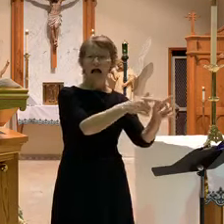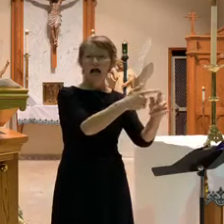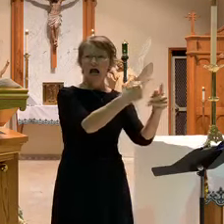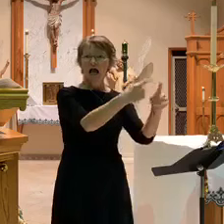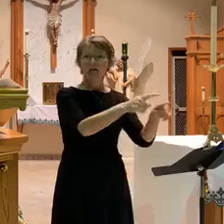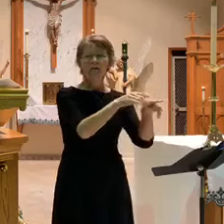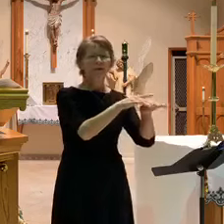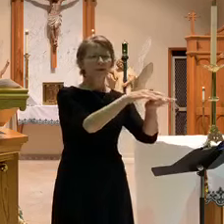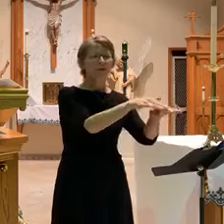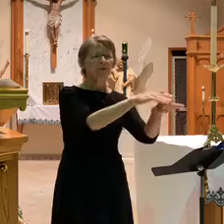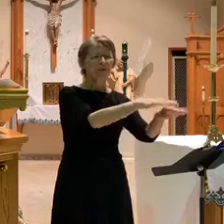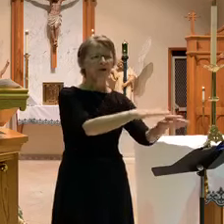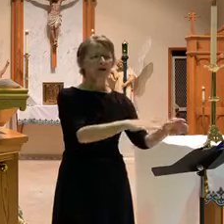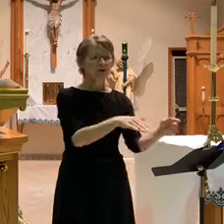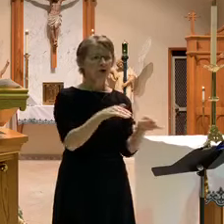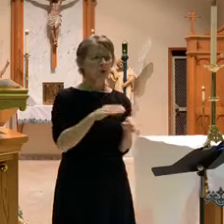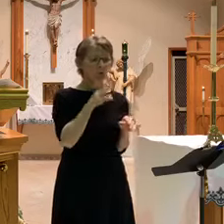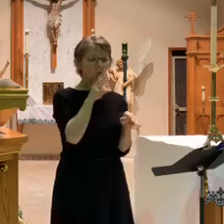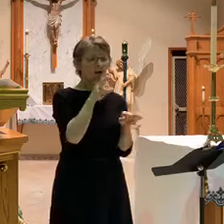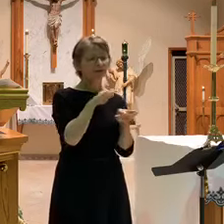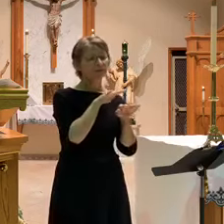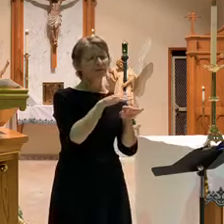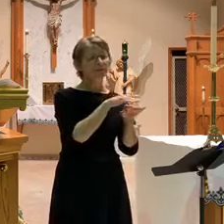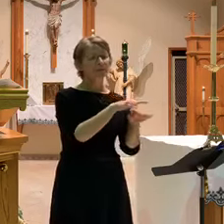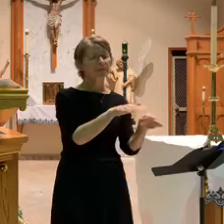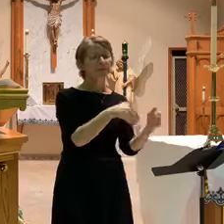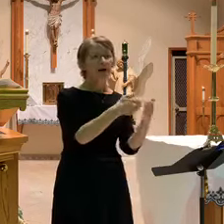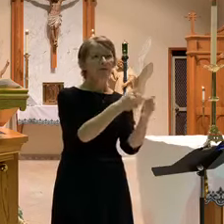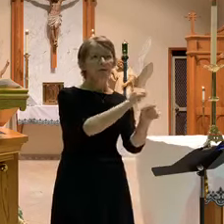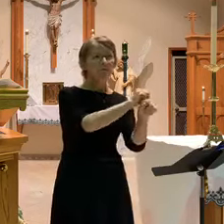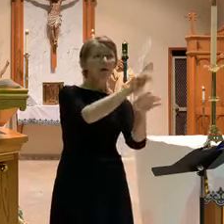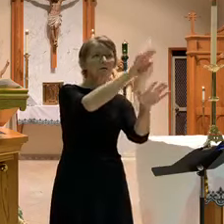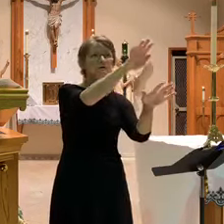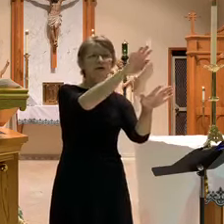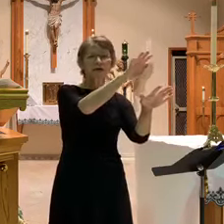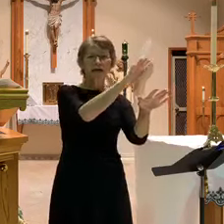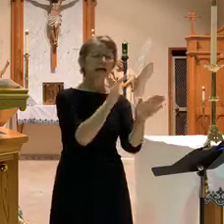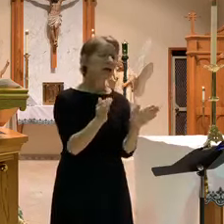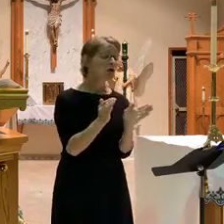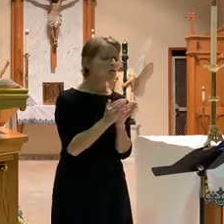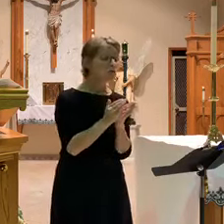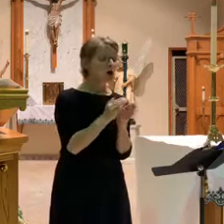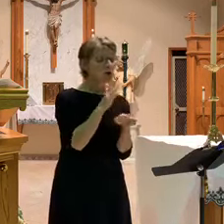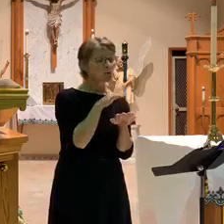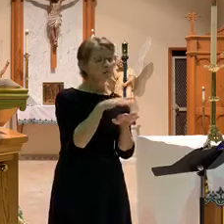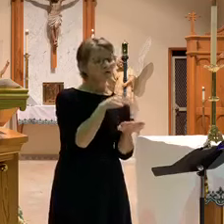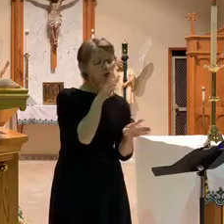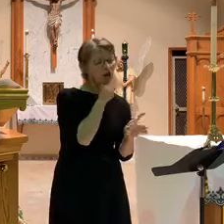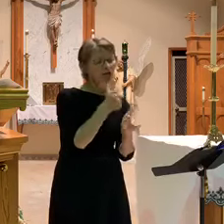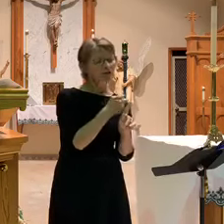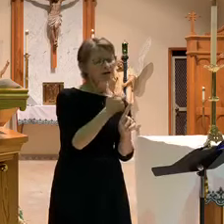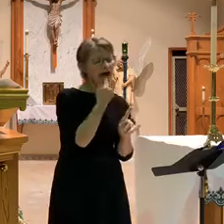mountain. "I won't let this mountain stop me," the river said, and the little river pushed and pushed until it finally